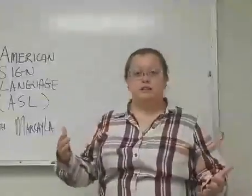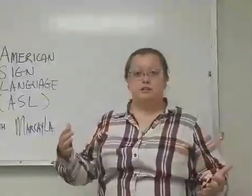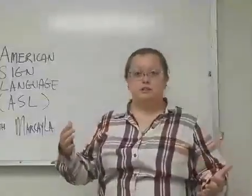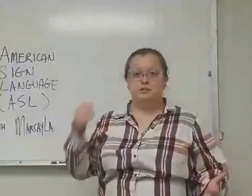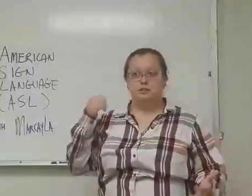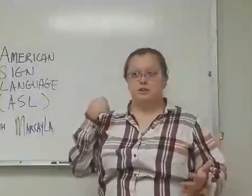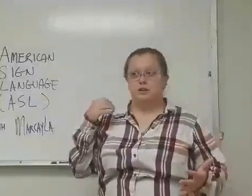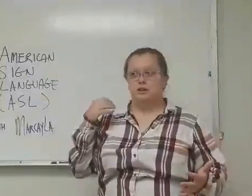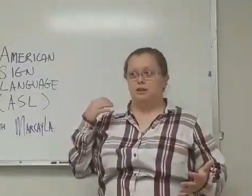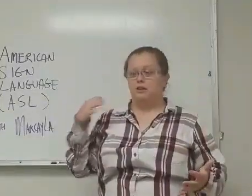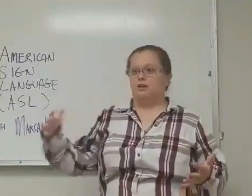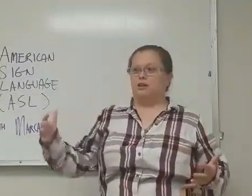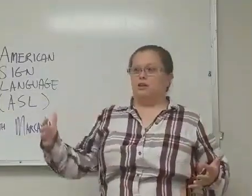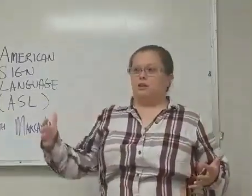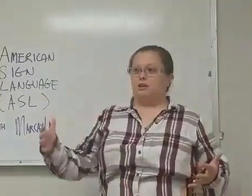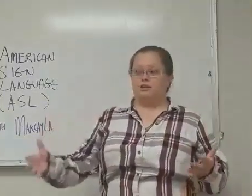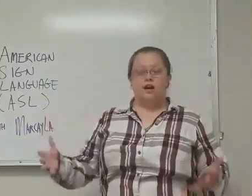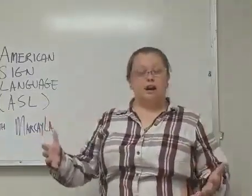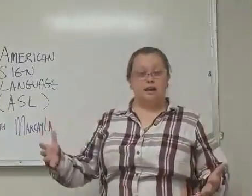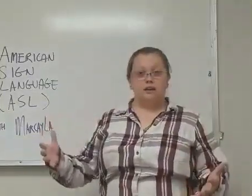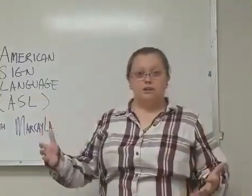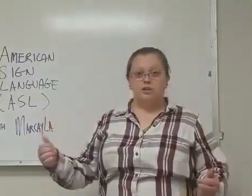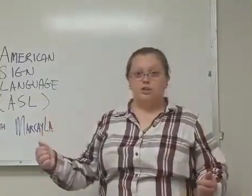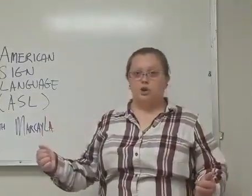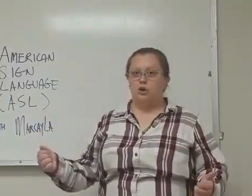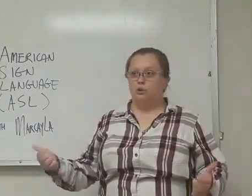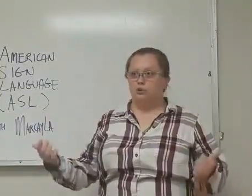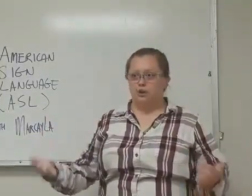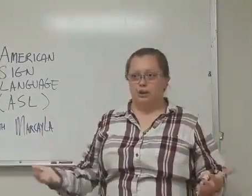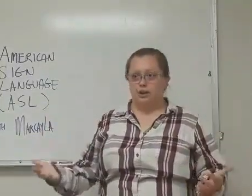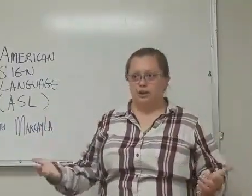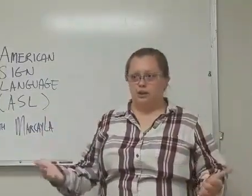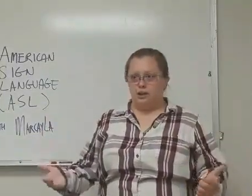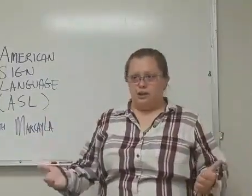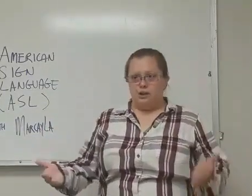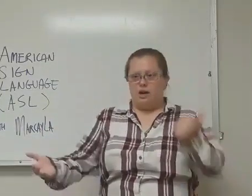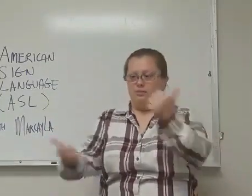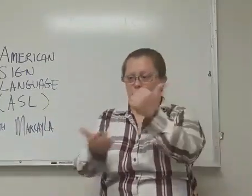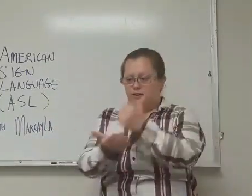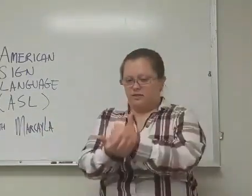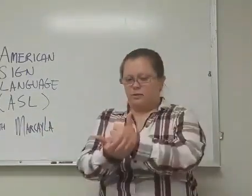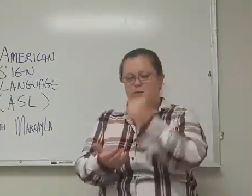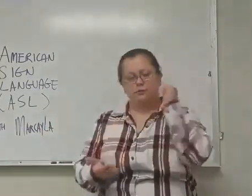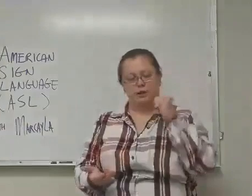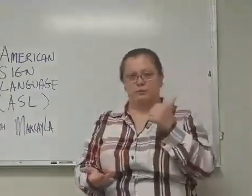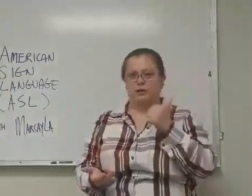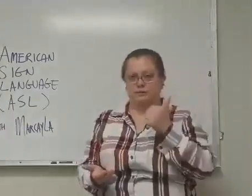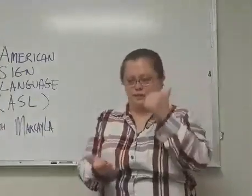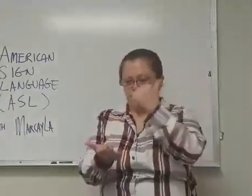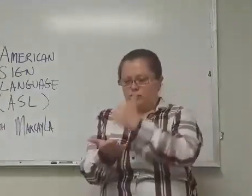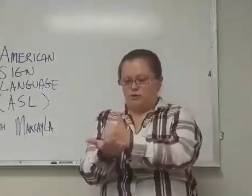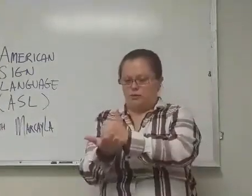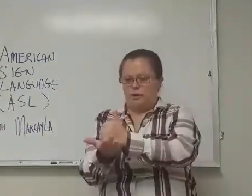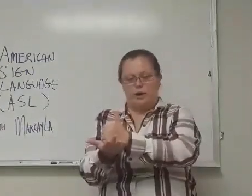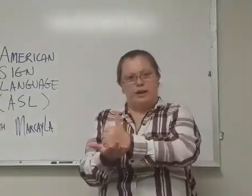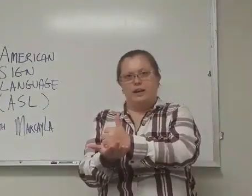affect the sign. Okay. So like, I'm more comfortable with putting my left hand over my right